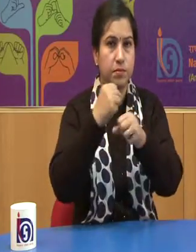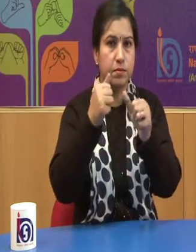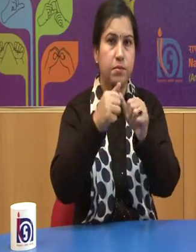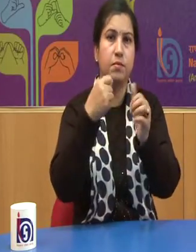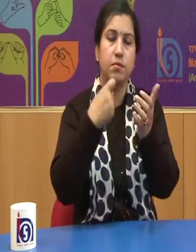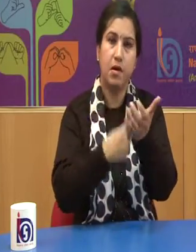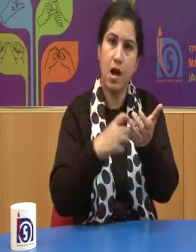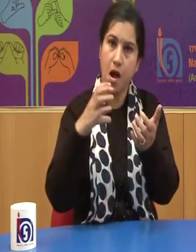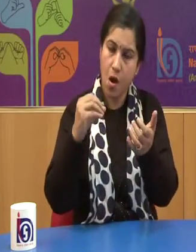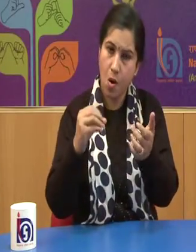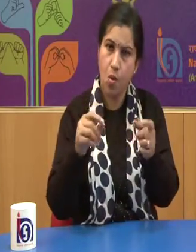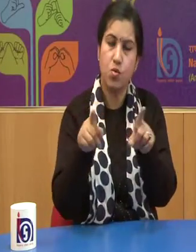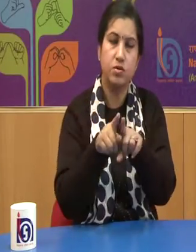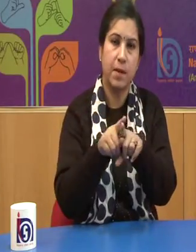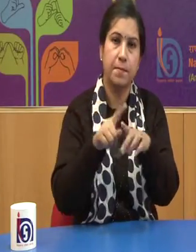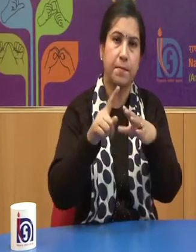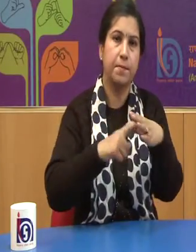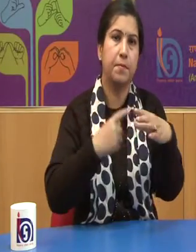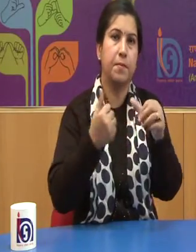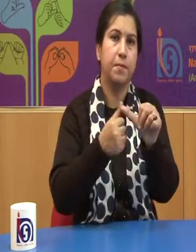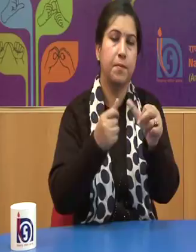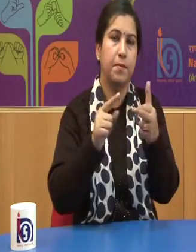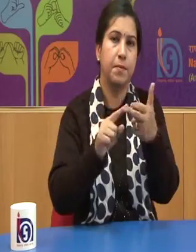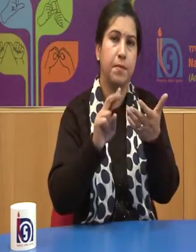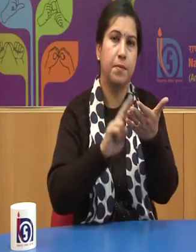Garo and Jaintia revolt,